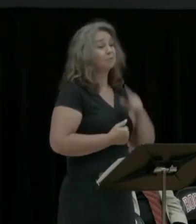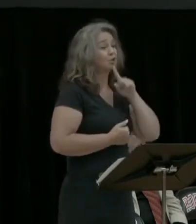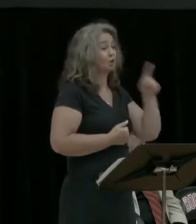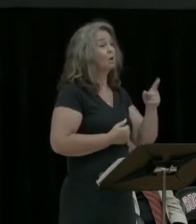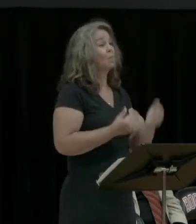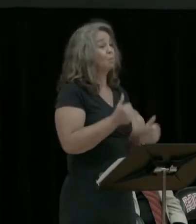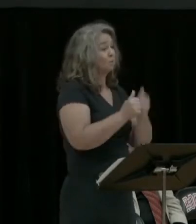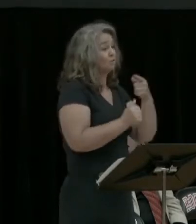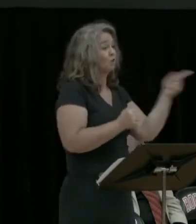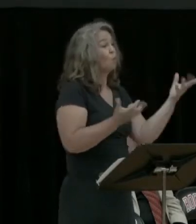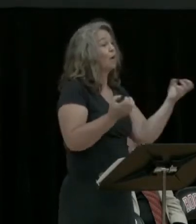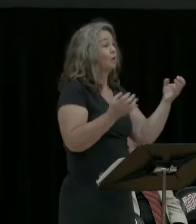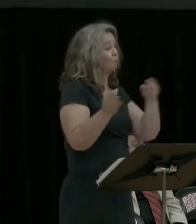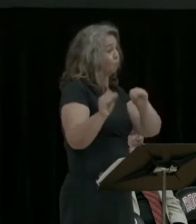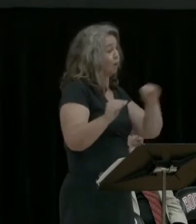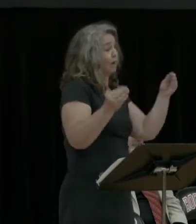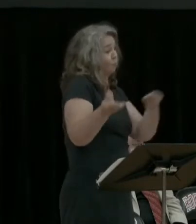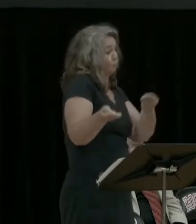tickets. Am I right?